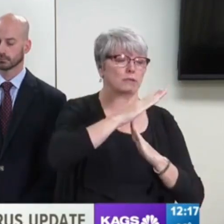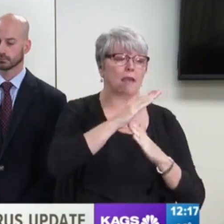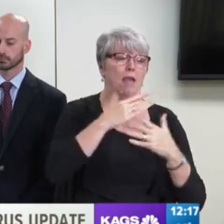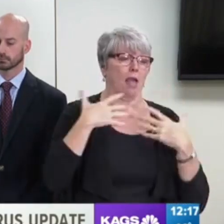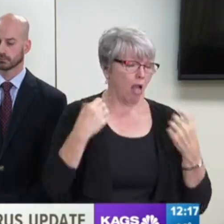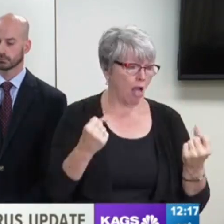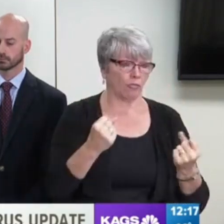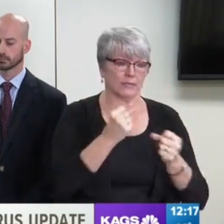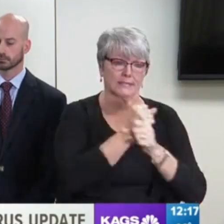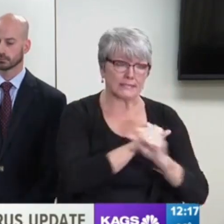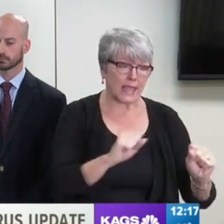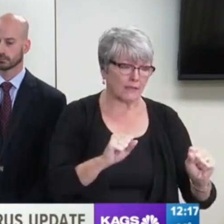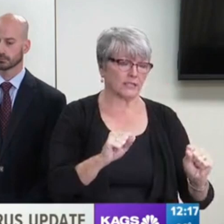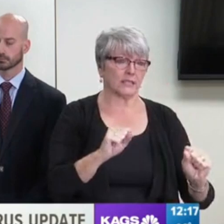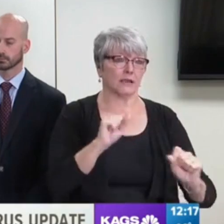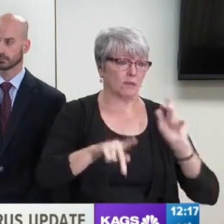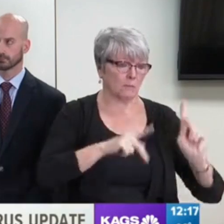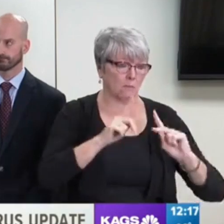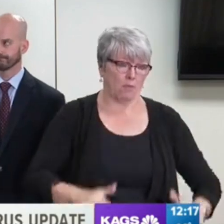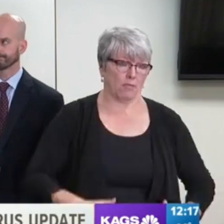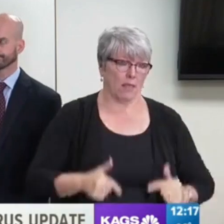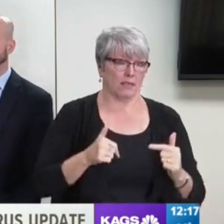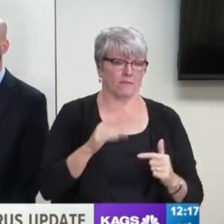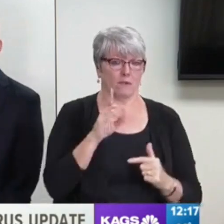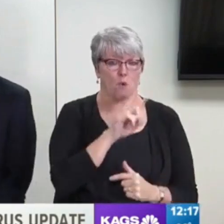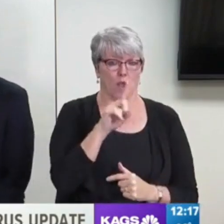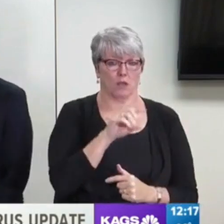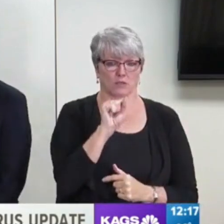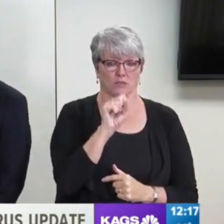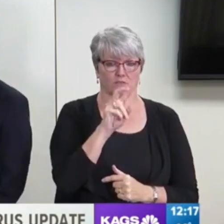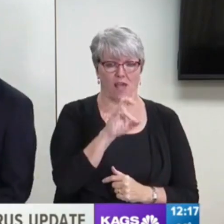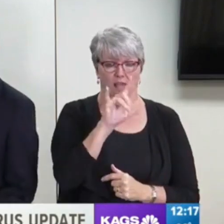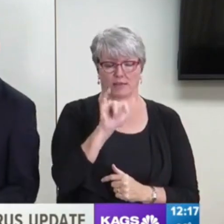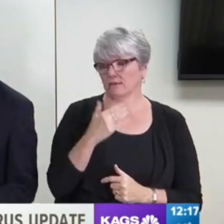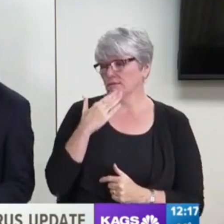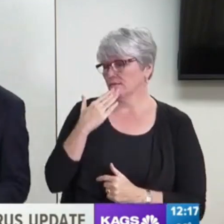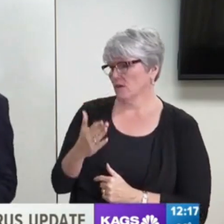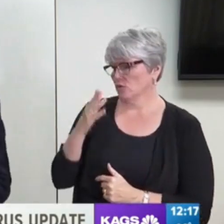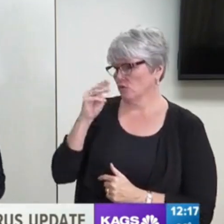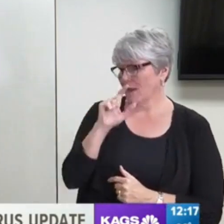and welfare of the Brazos Valley. Thank you, Mr. Mayor.